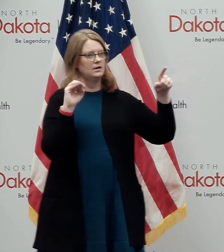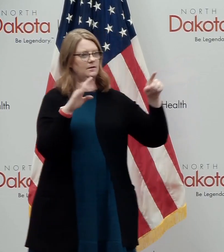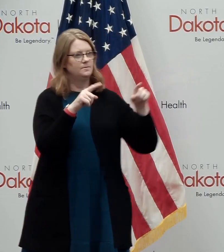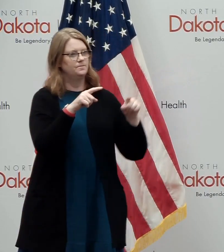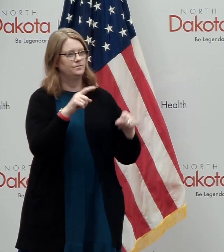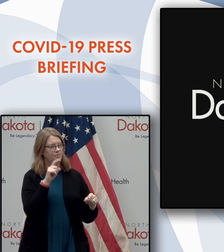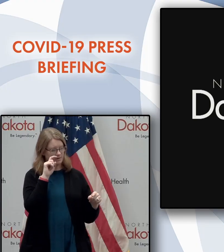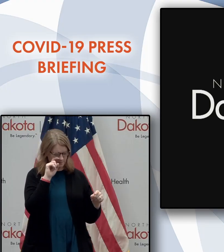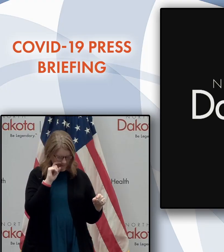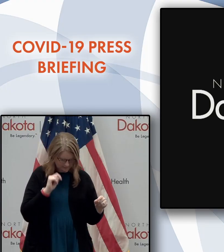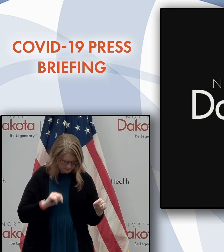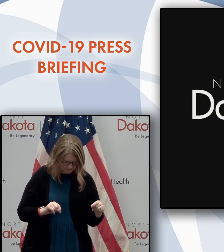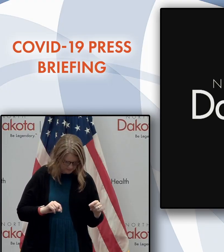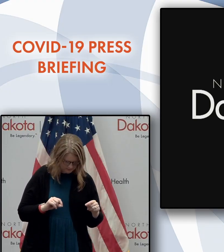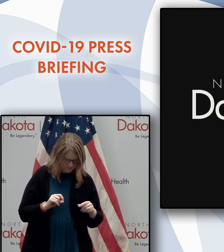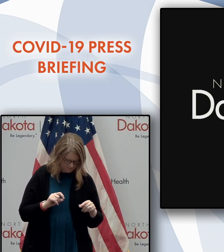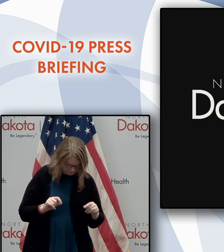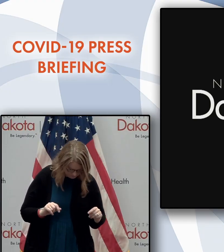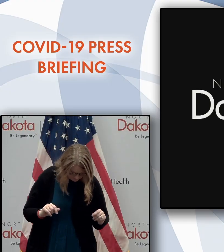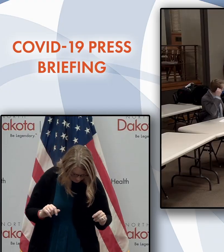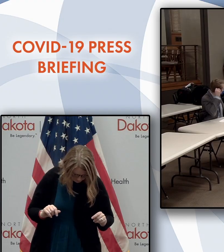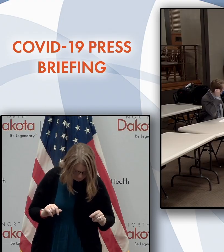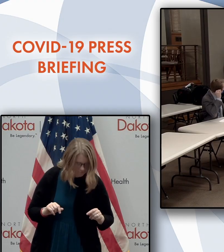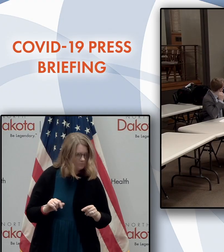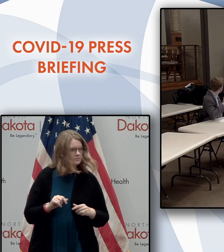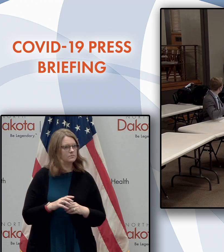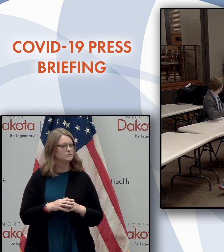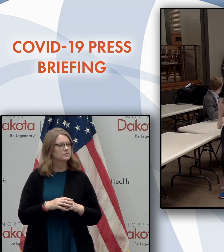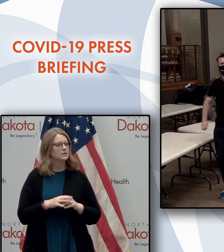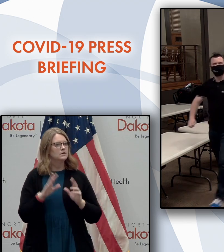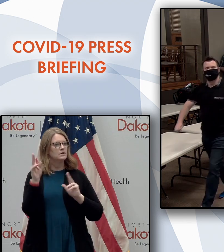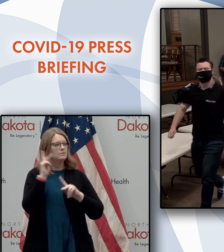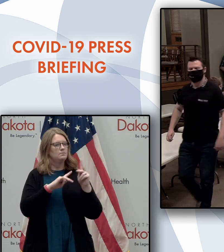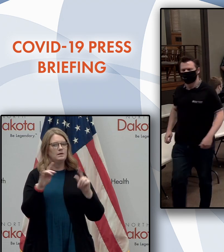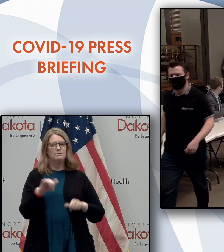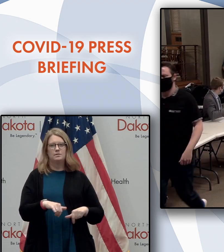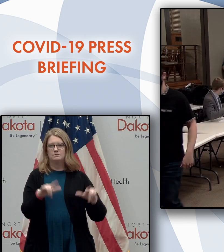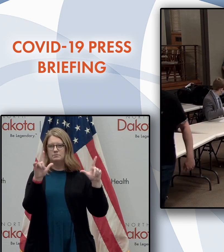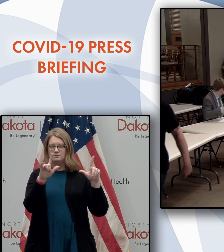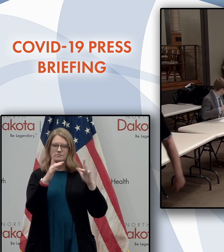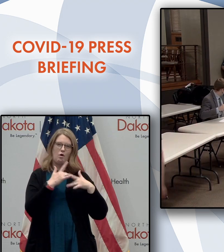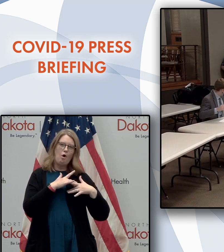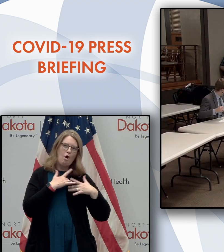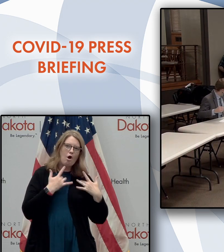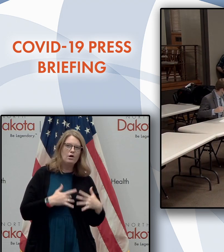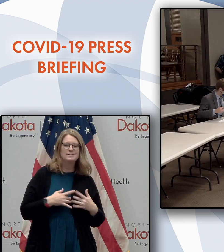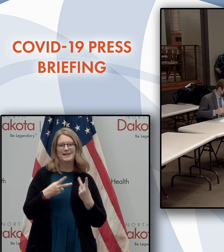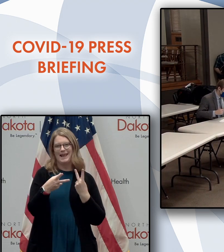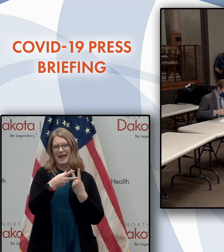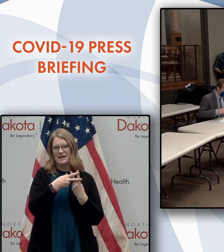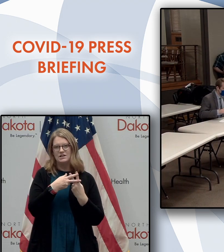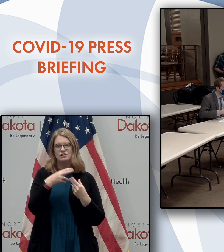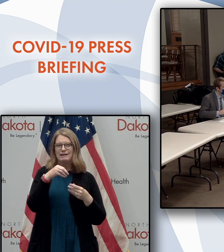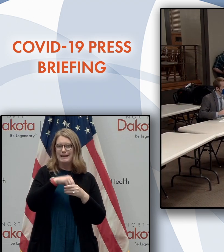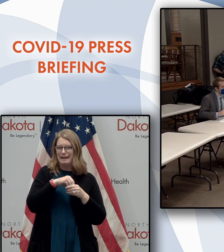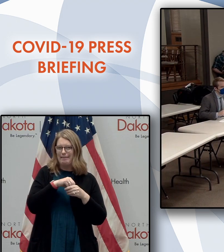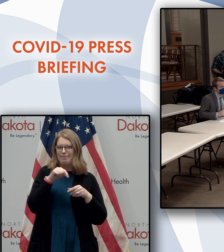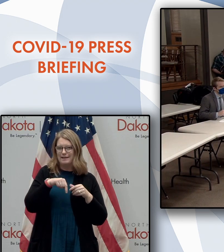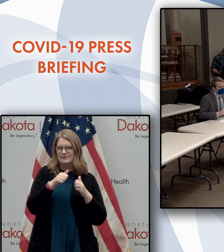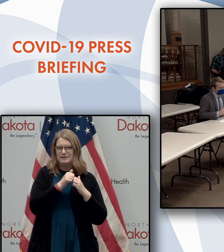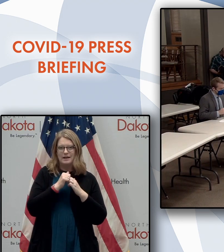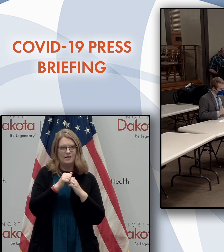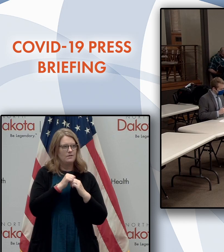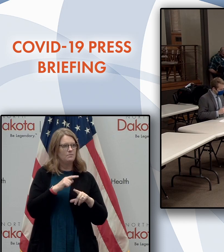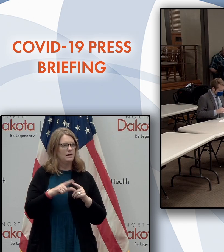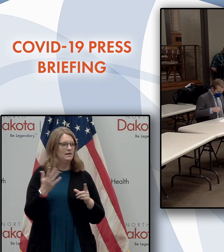the early days of this pandemic in North Dakota, people put up window displays of hearts and promoted hashtag In This Together. But at